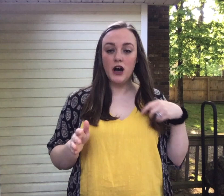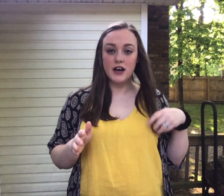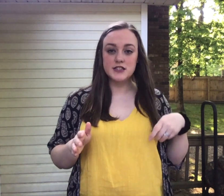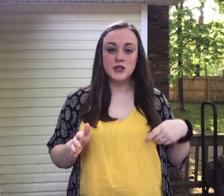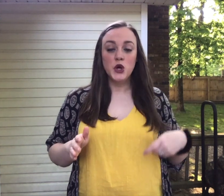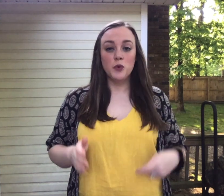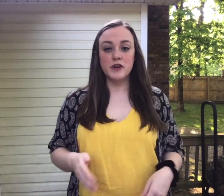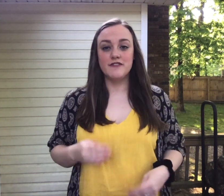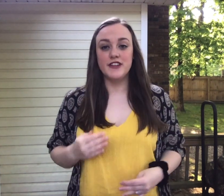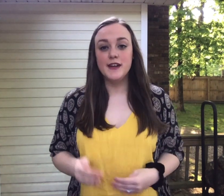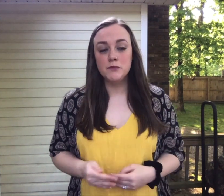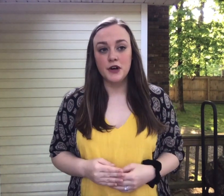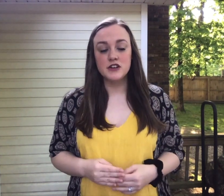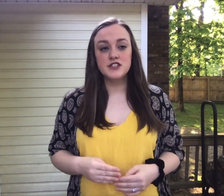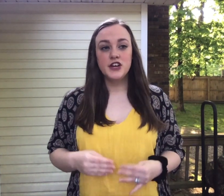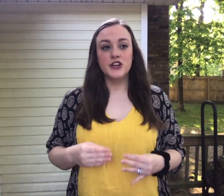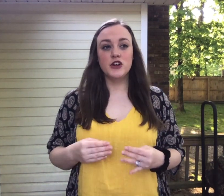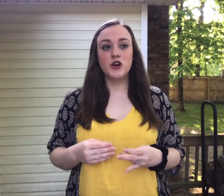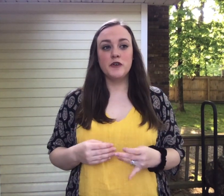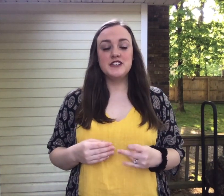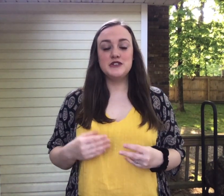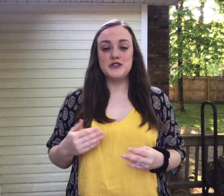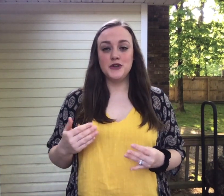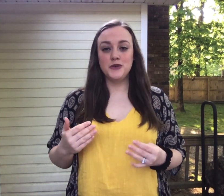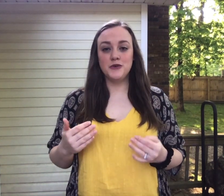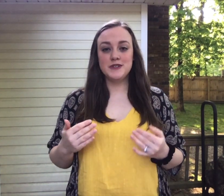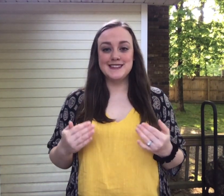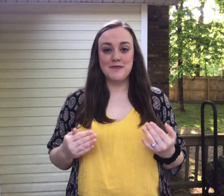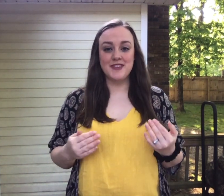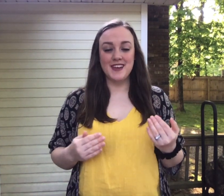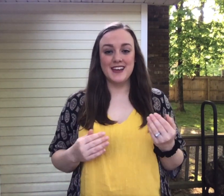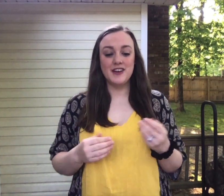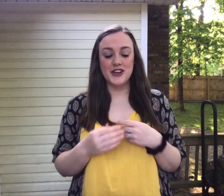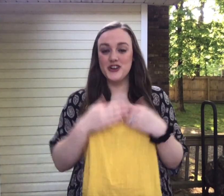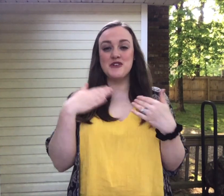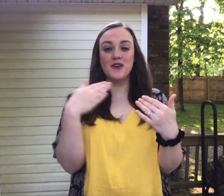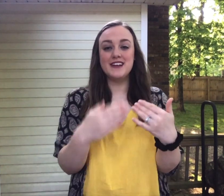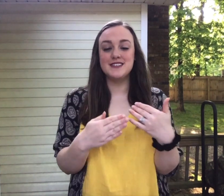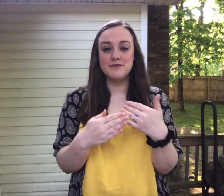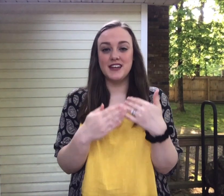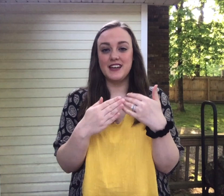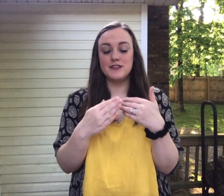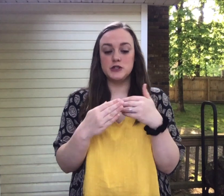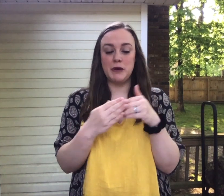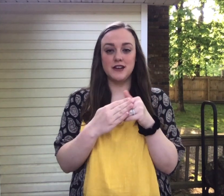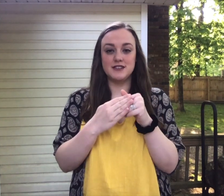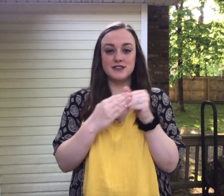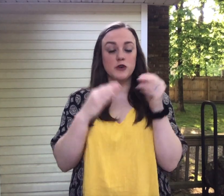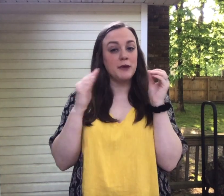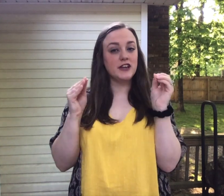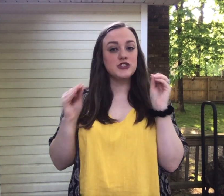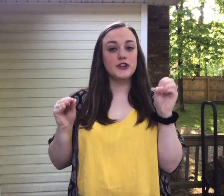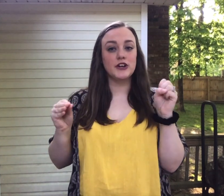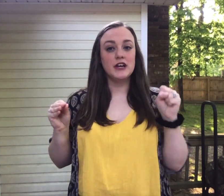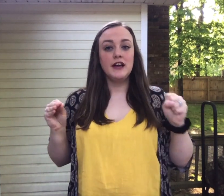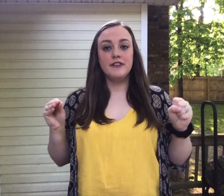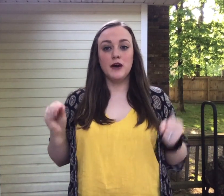box one of the numbers, you're going to do something, you're gonna write something in those boxes. So make sure that when